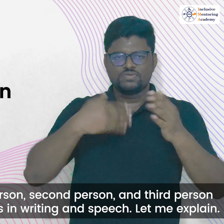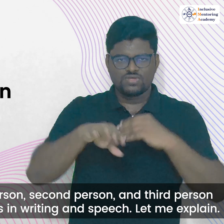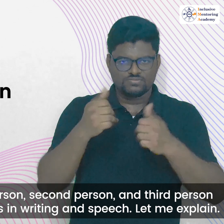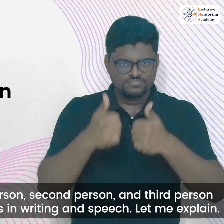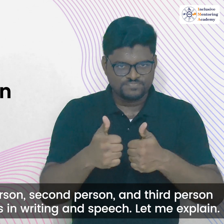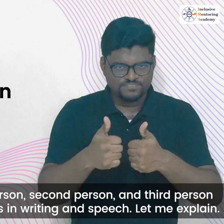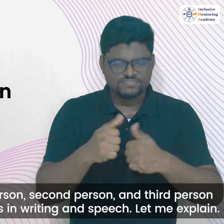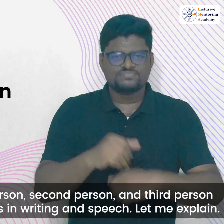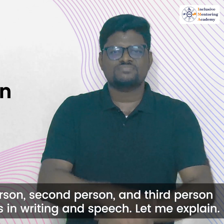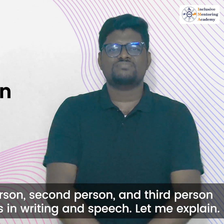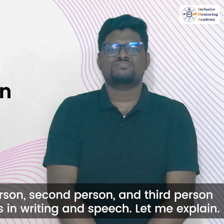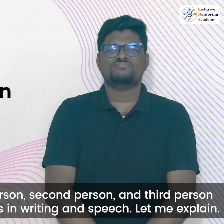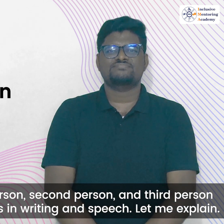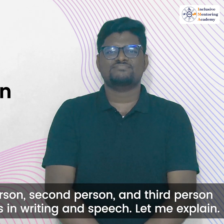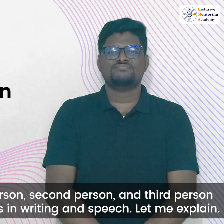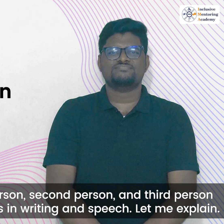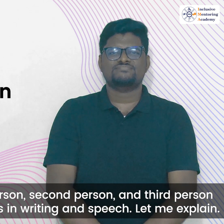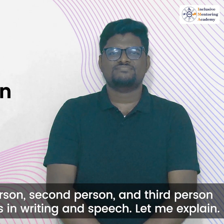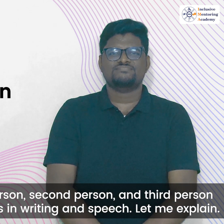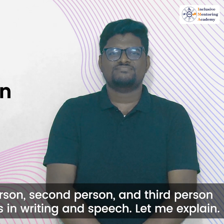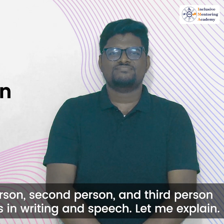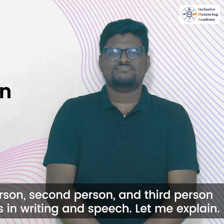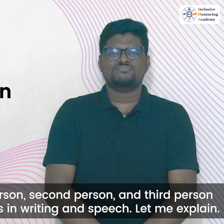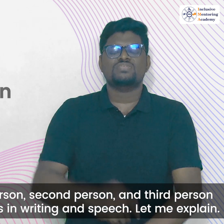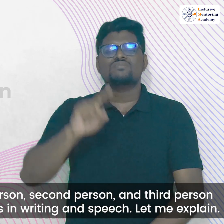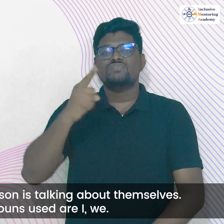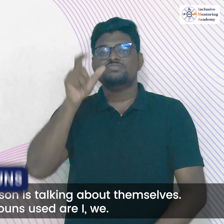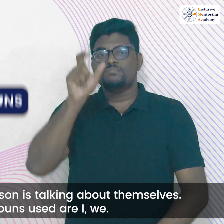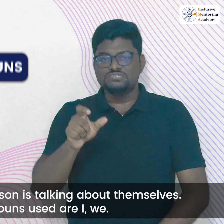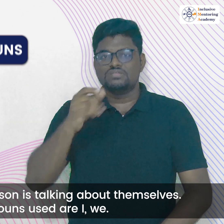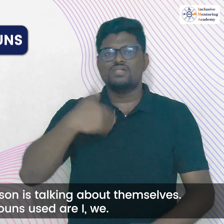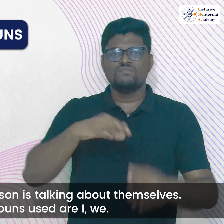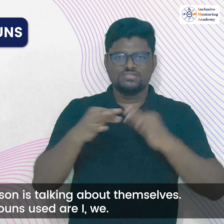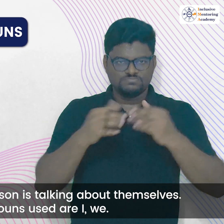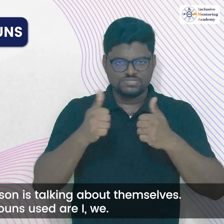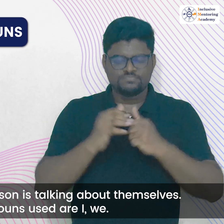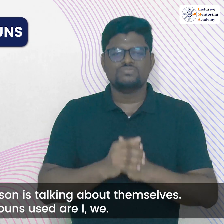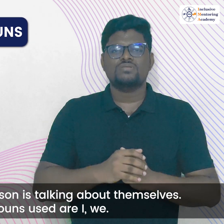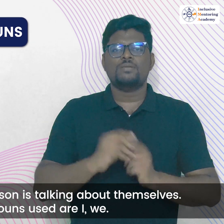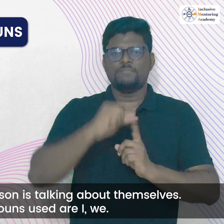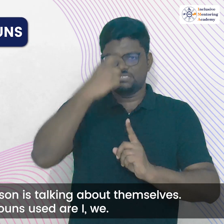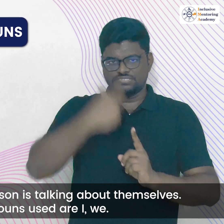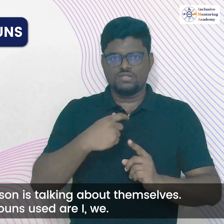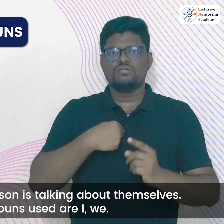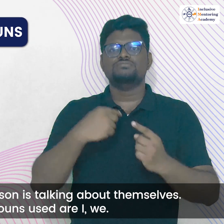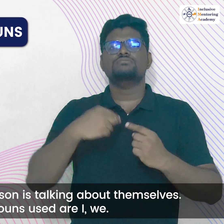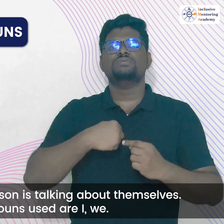and speech. Let me explain. First person. The person is talking about